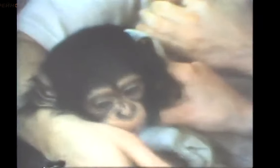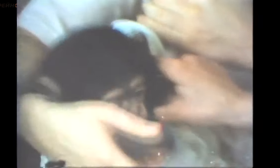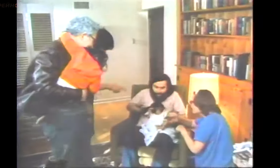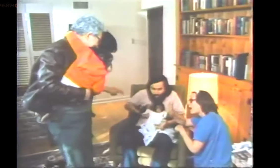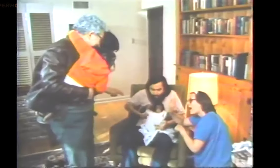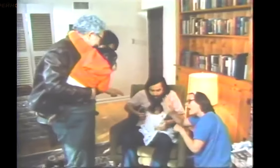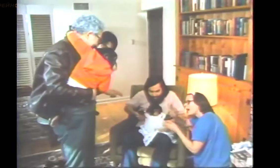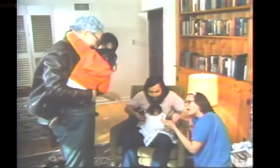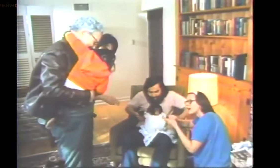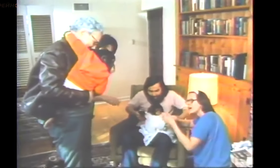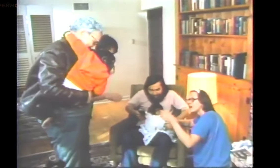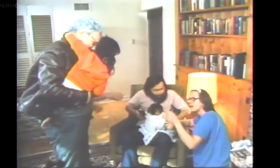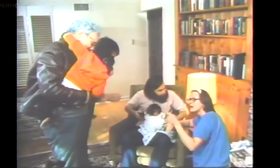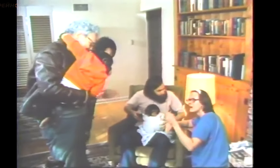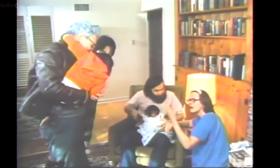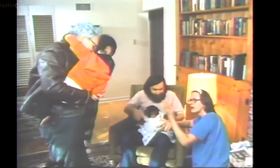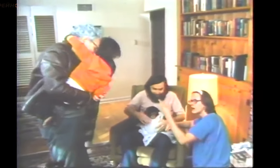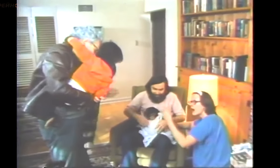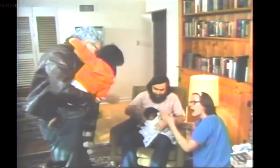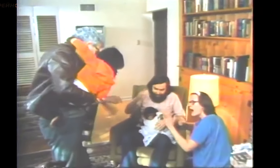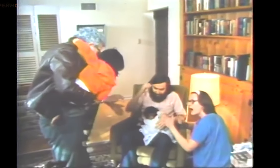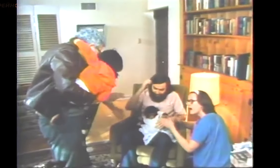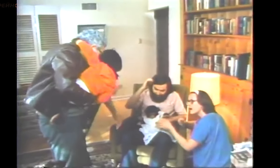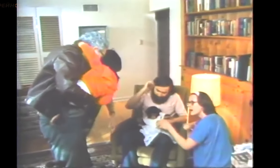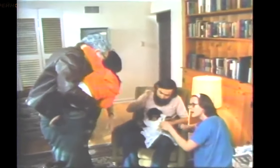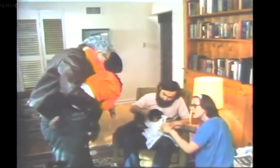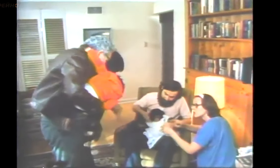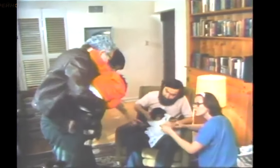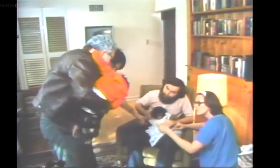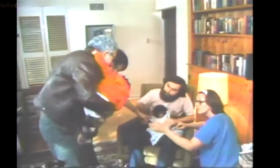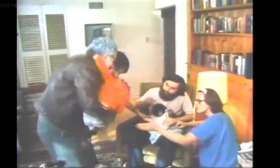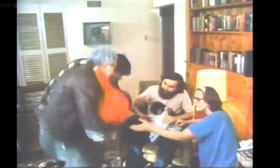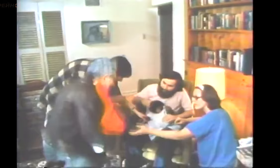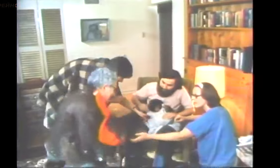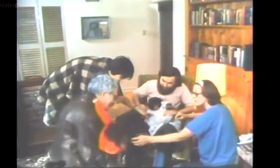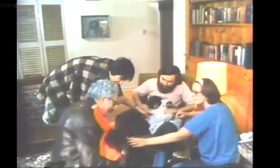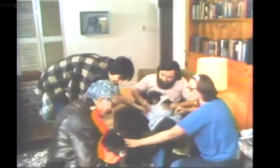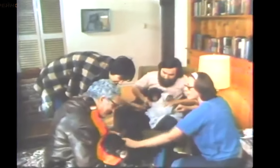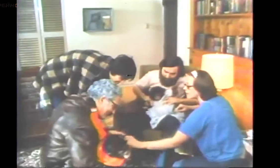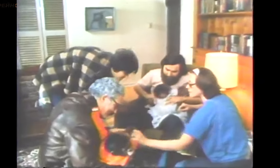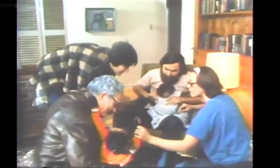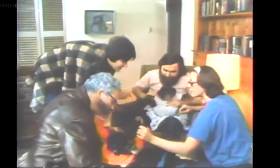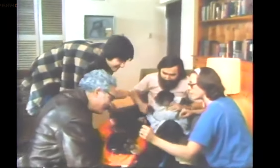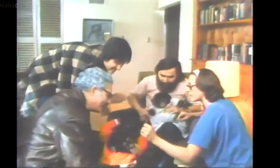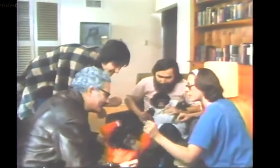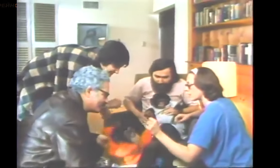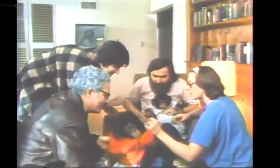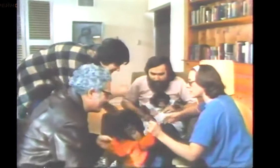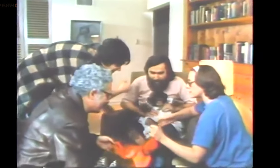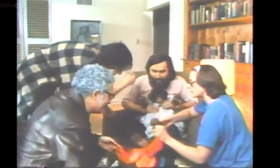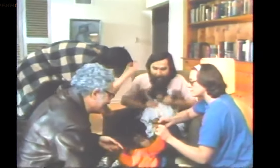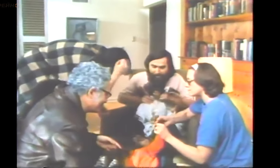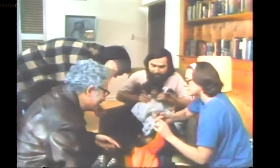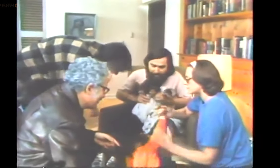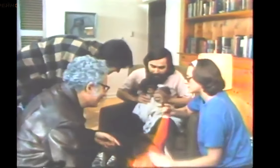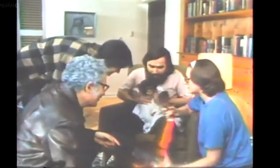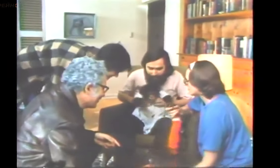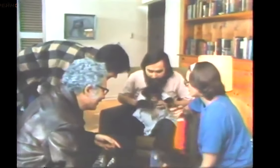to pass on knowledge to their offspring was seen as a unique example of transmitting knowledge to non-human species. Of course,